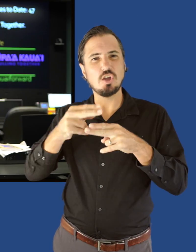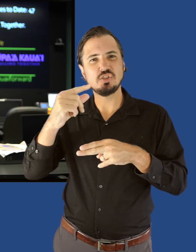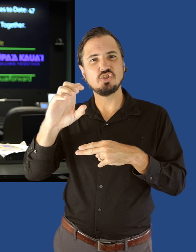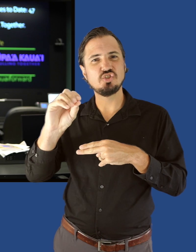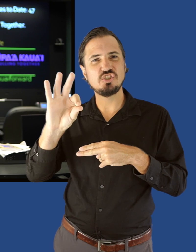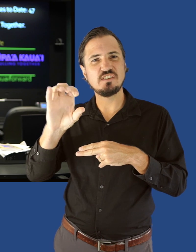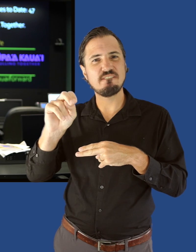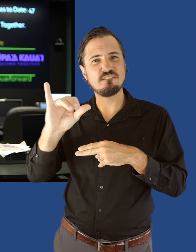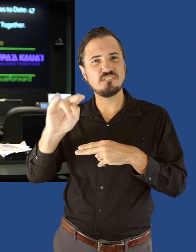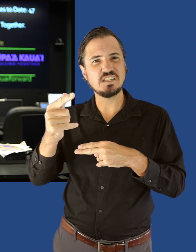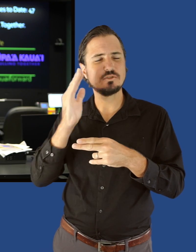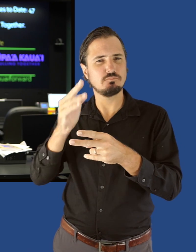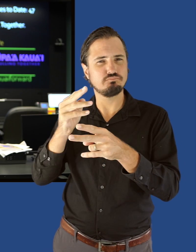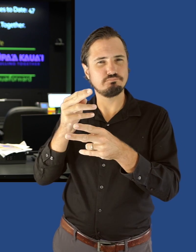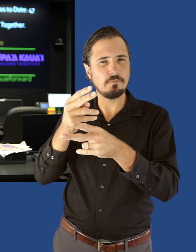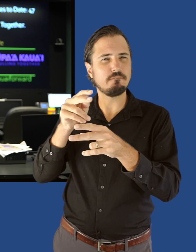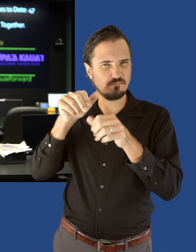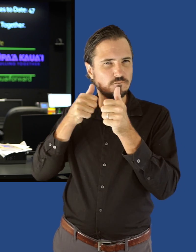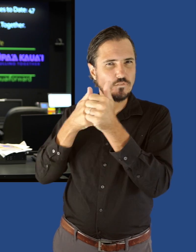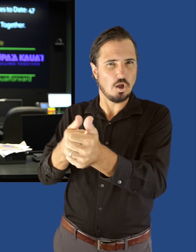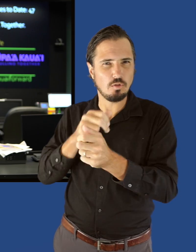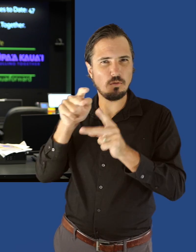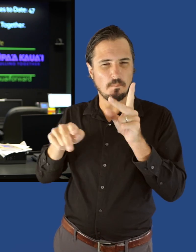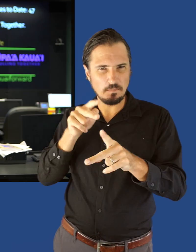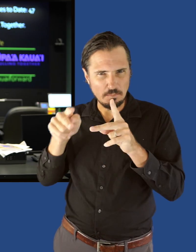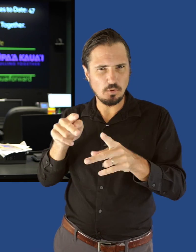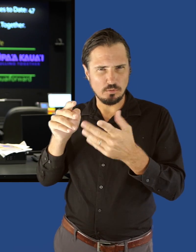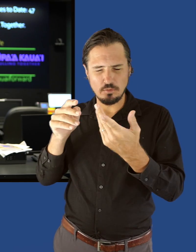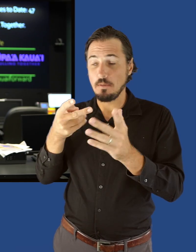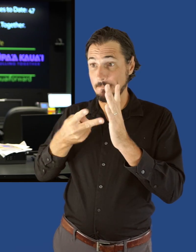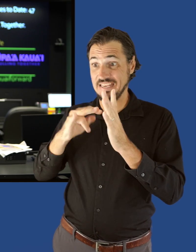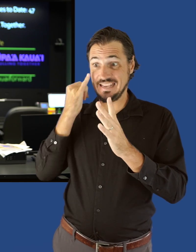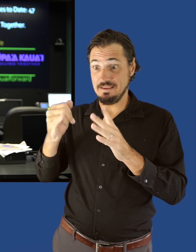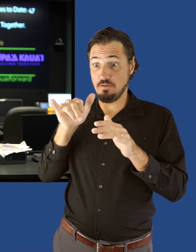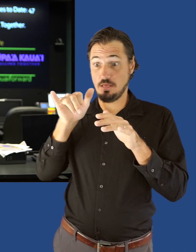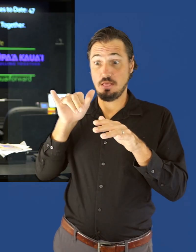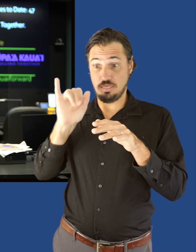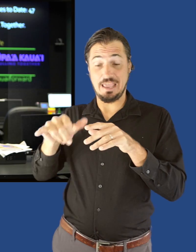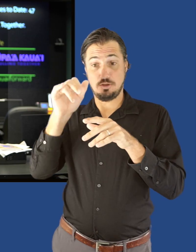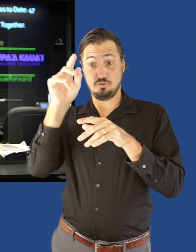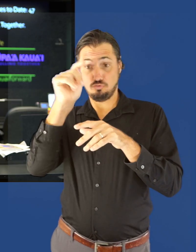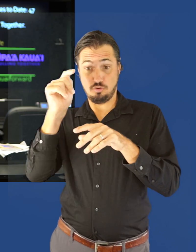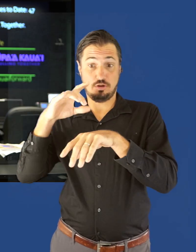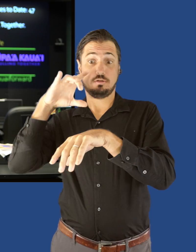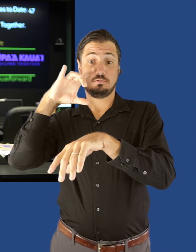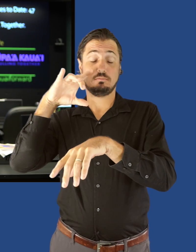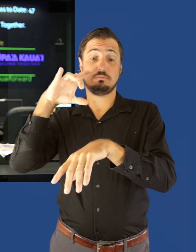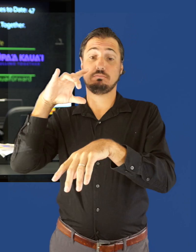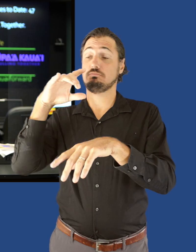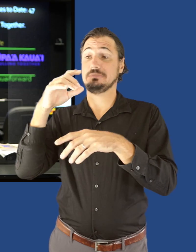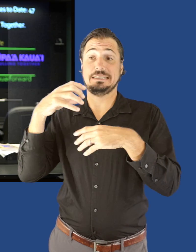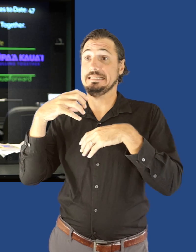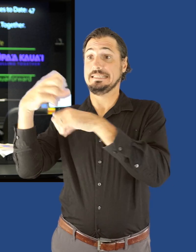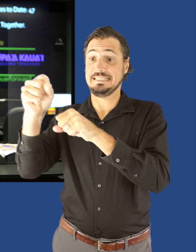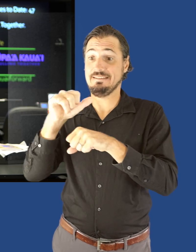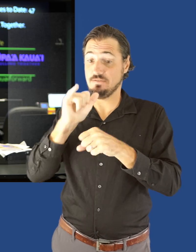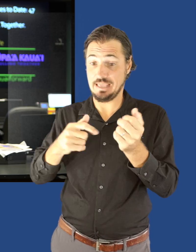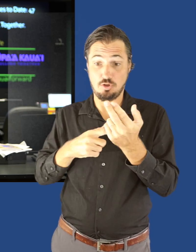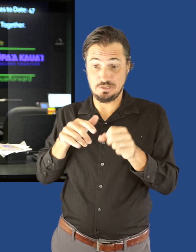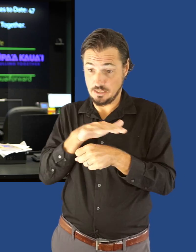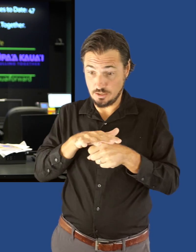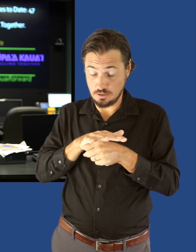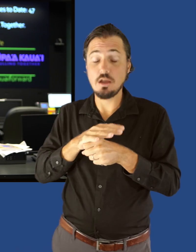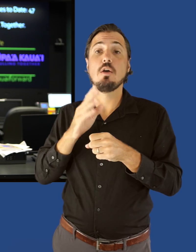geofencing, which would send immediate notifications to authorities if visitors leave the bubble of the resort property. One of the